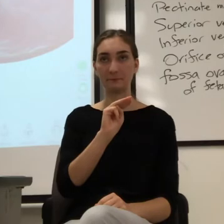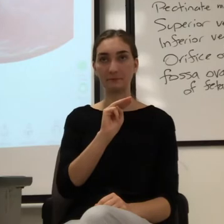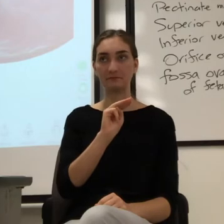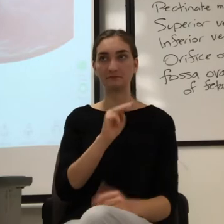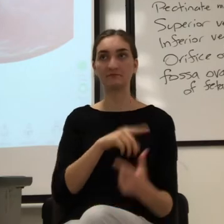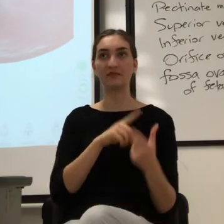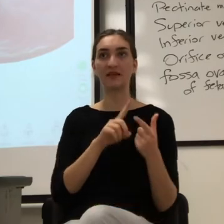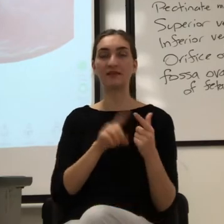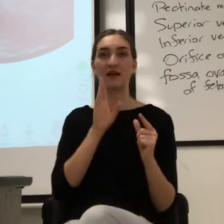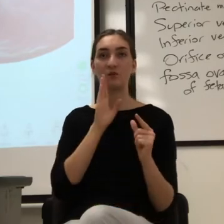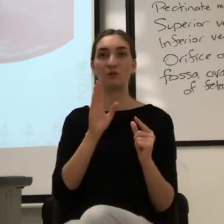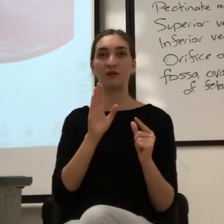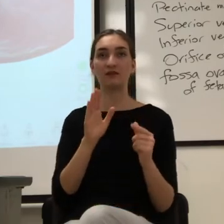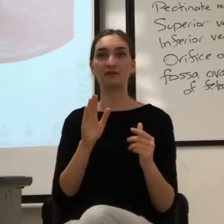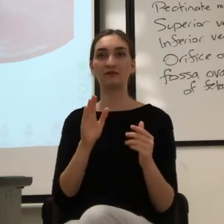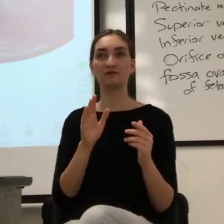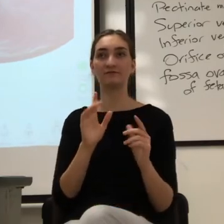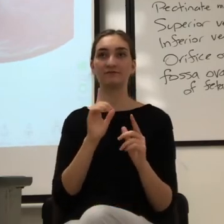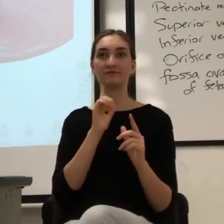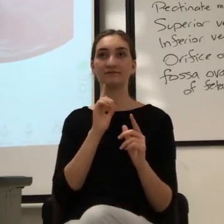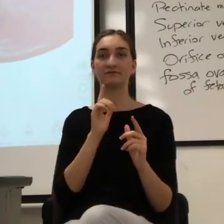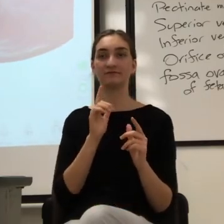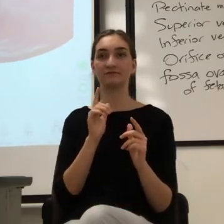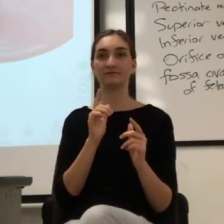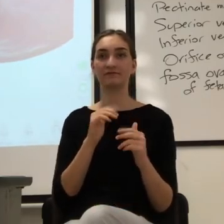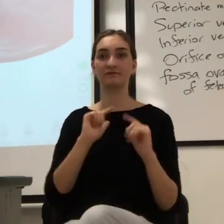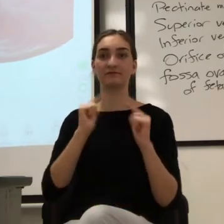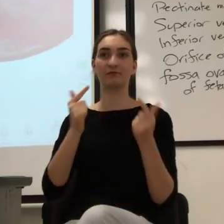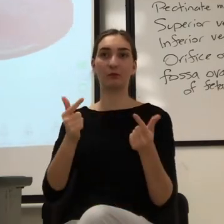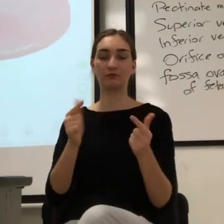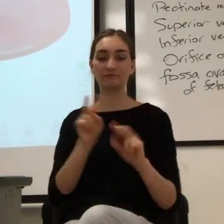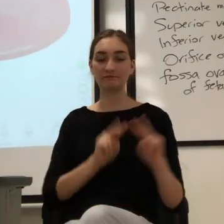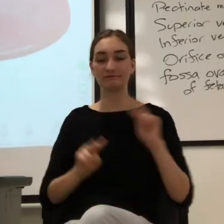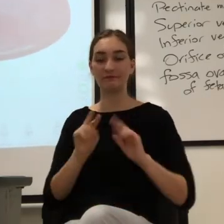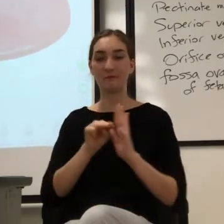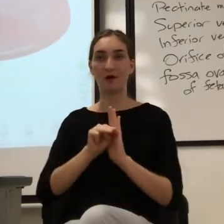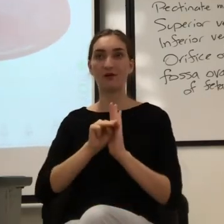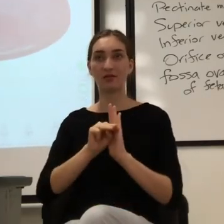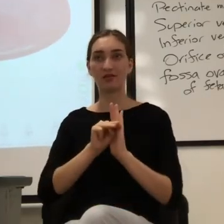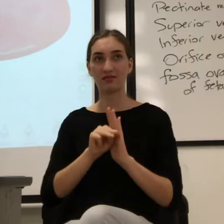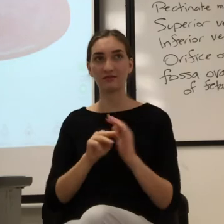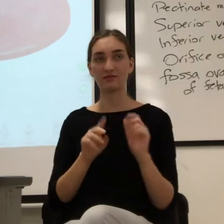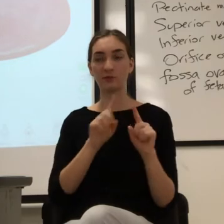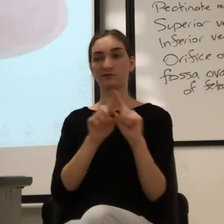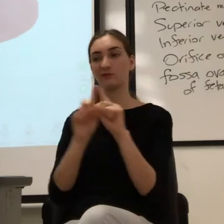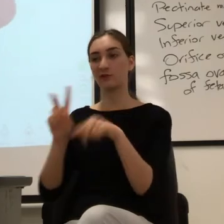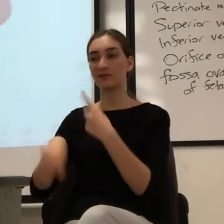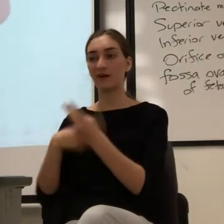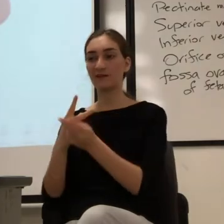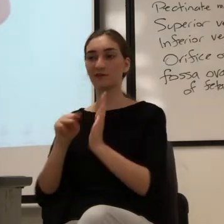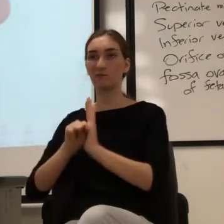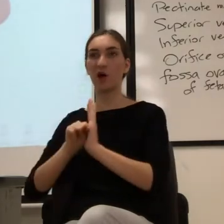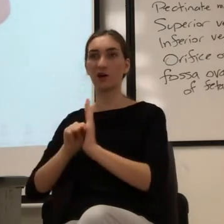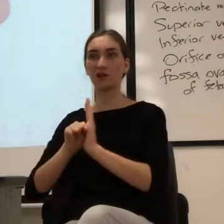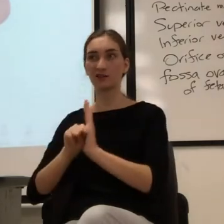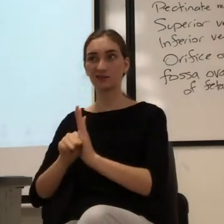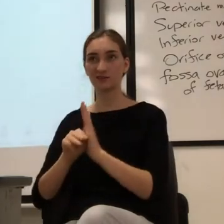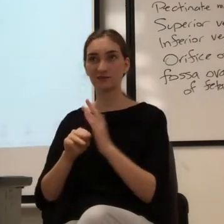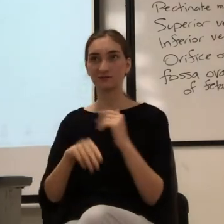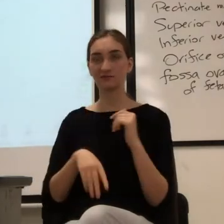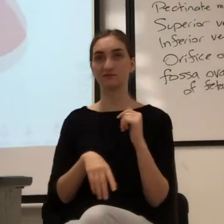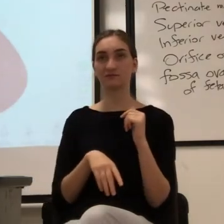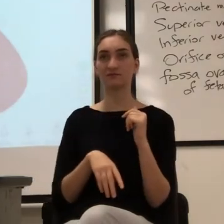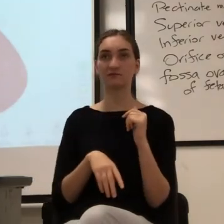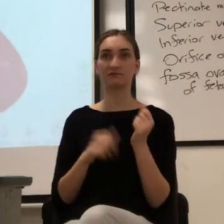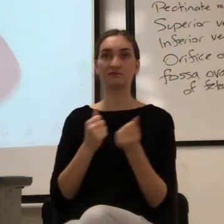models I put in front of you. We got different kinds of models. Whatever I just stuck in front of you today, that's what you're stuck with today. But study everything else during